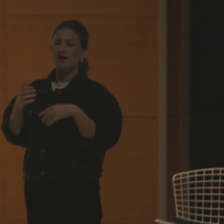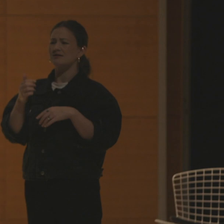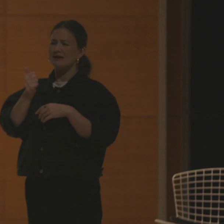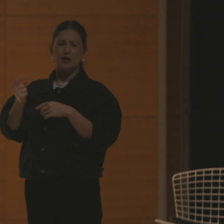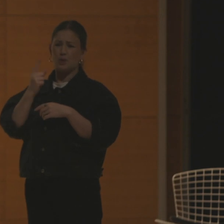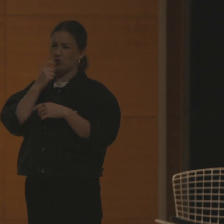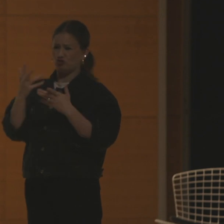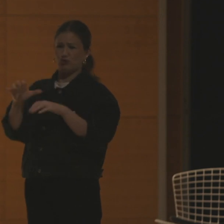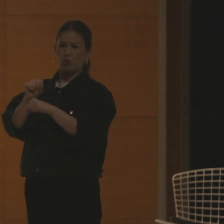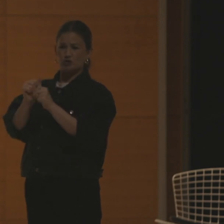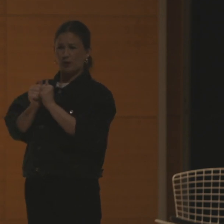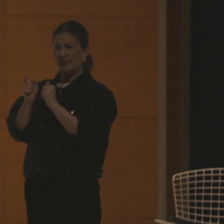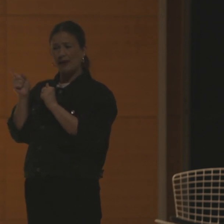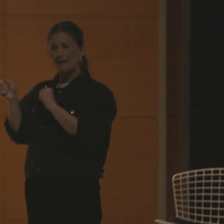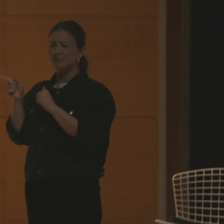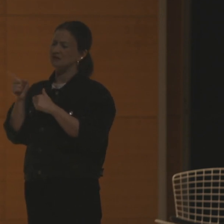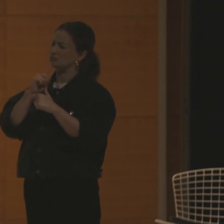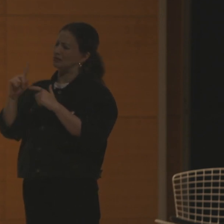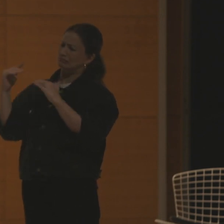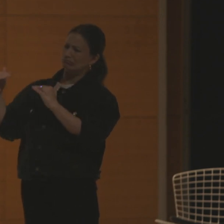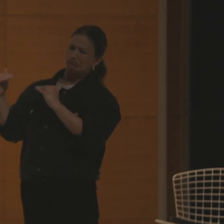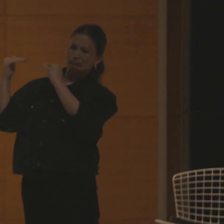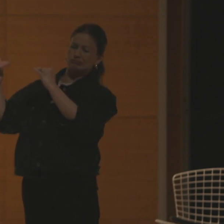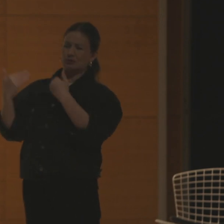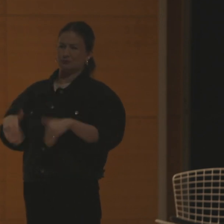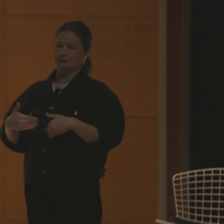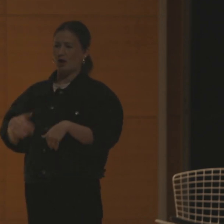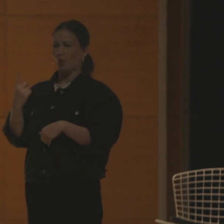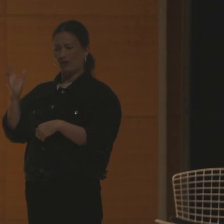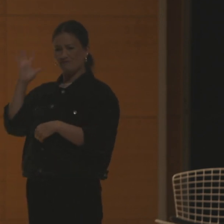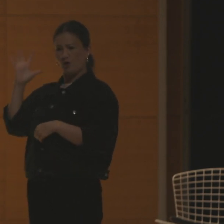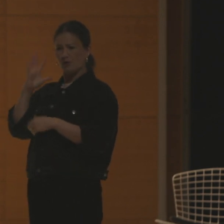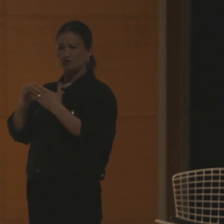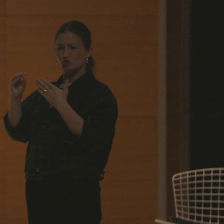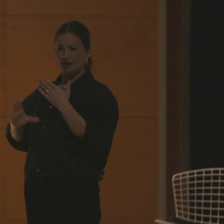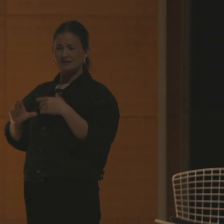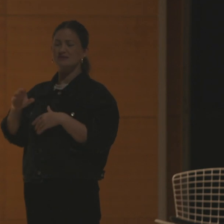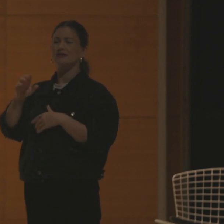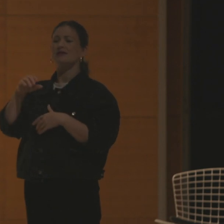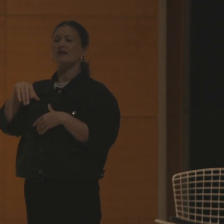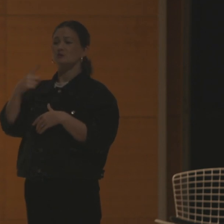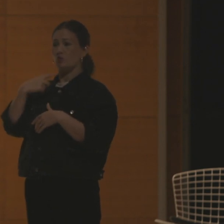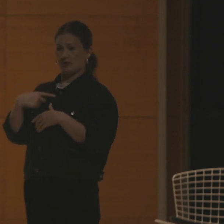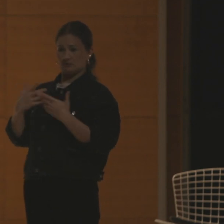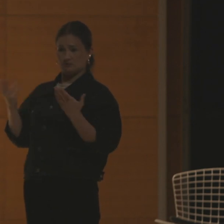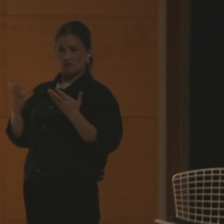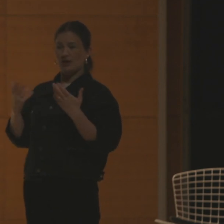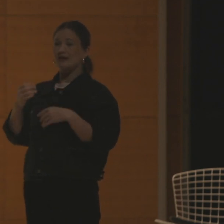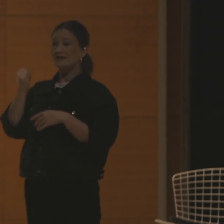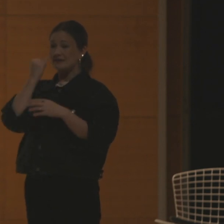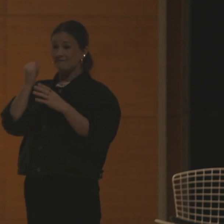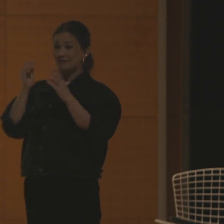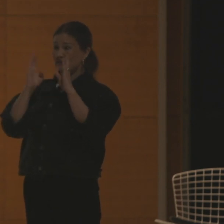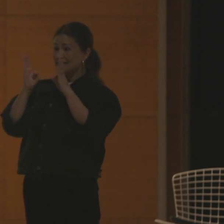with him and watched them go incandescent. One of his former students, Lavanya Vasudevan, told me, if attention is a form of love, I